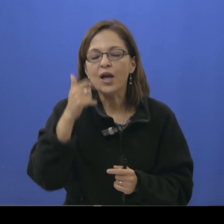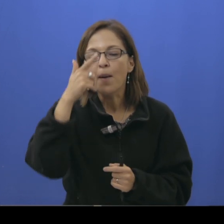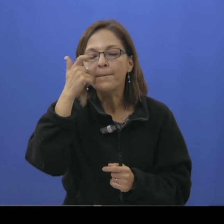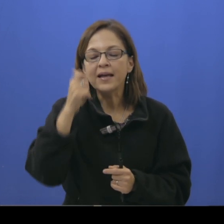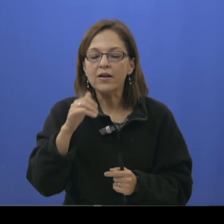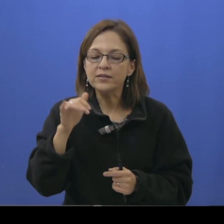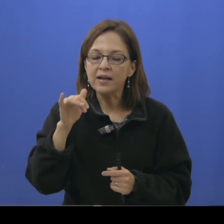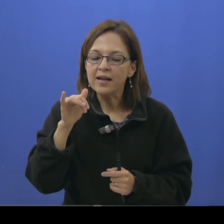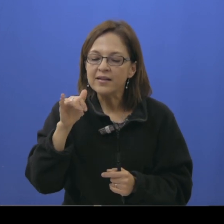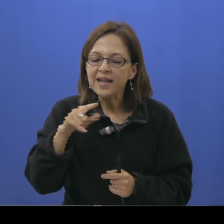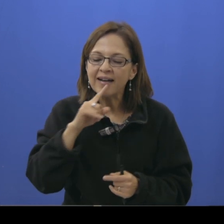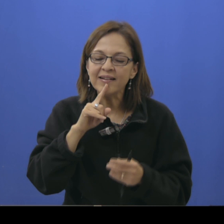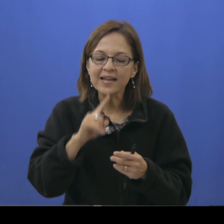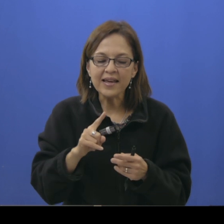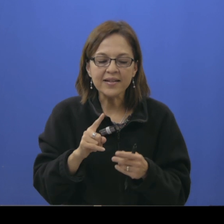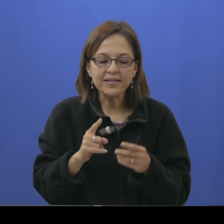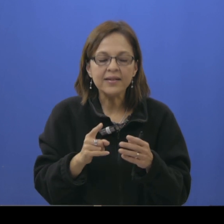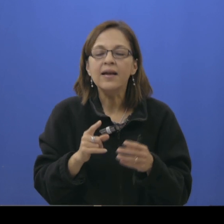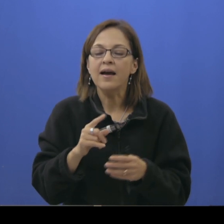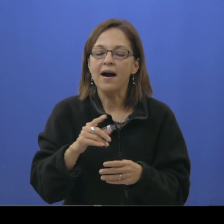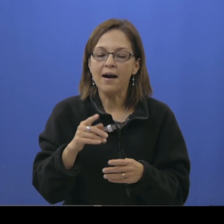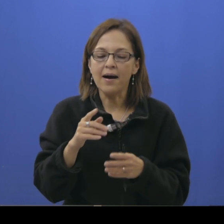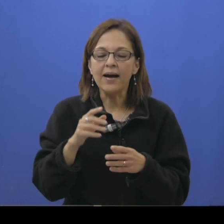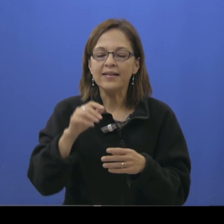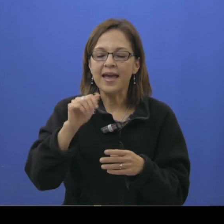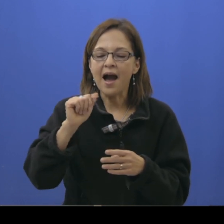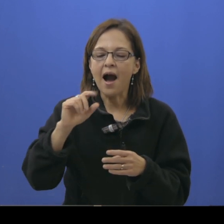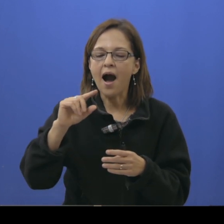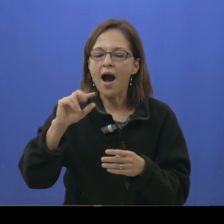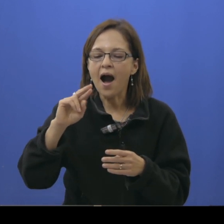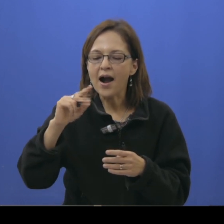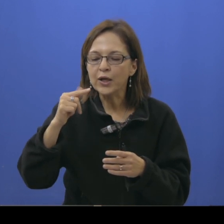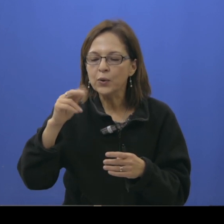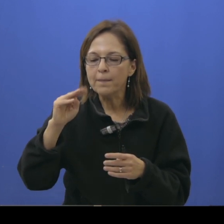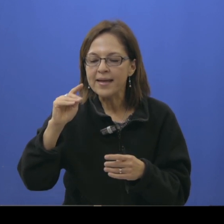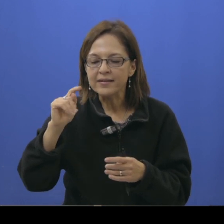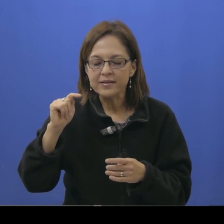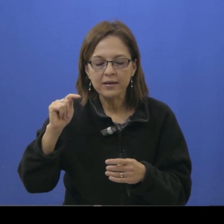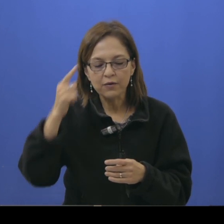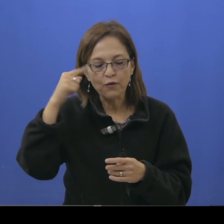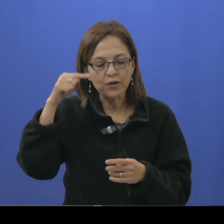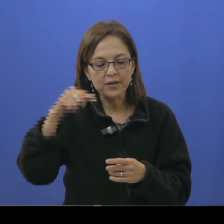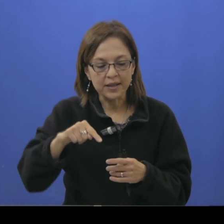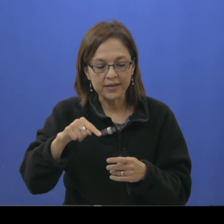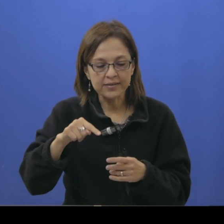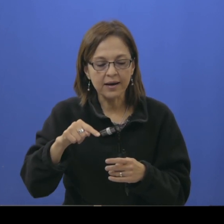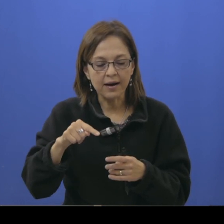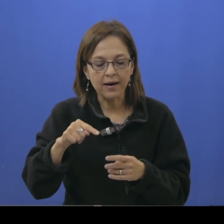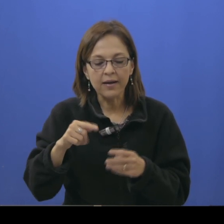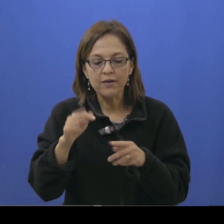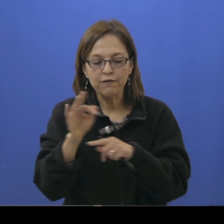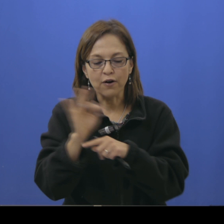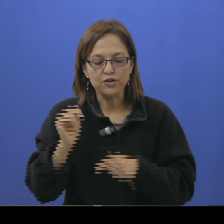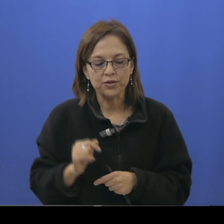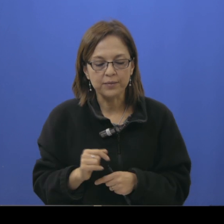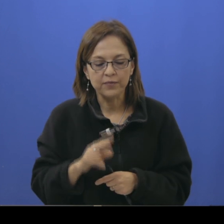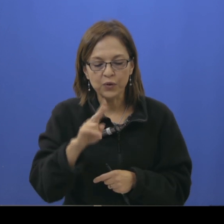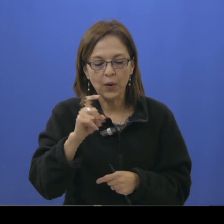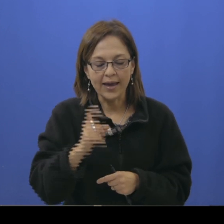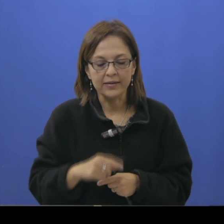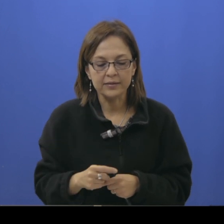Why? Because that is the argument for this